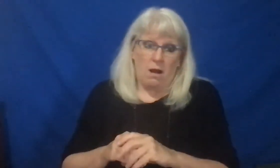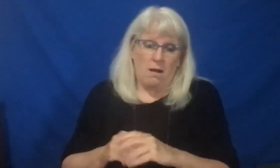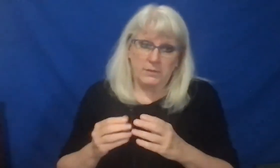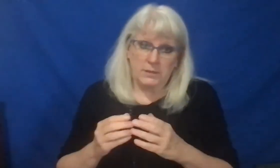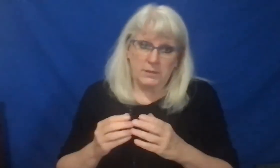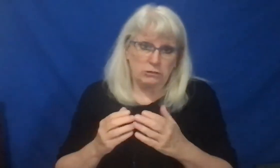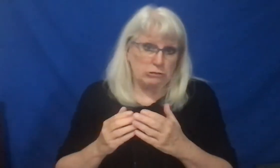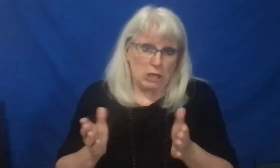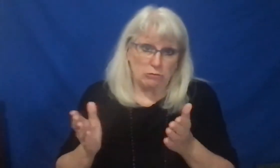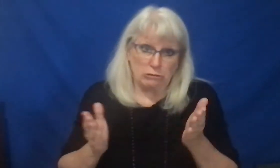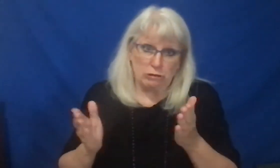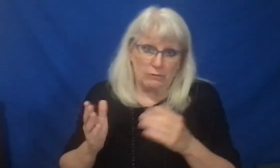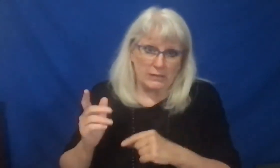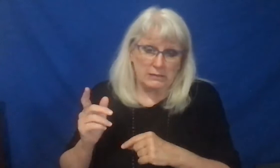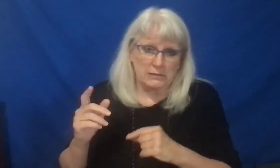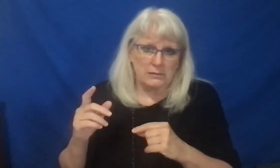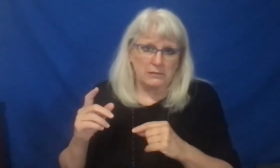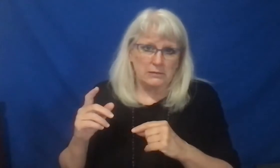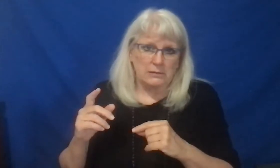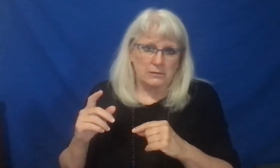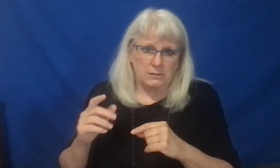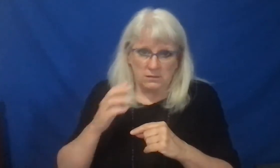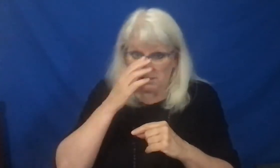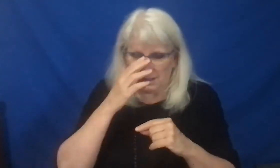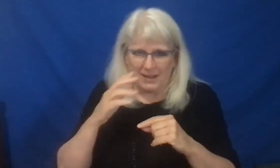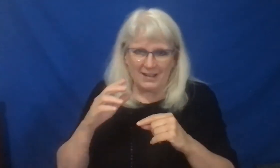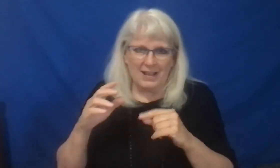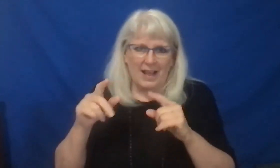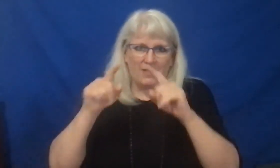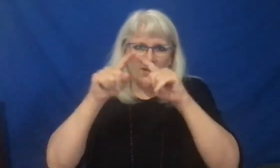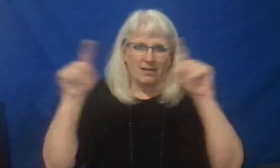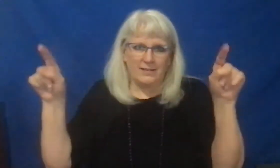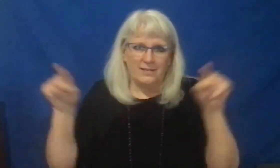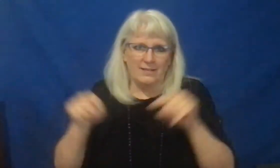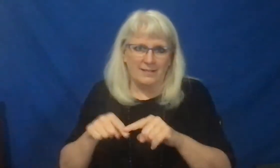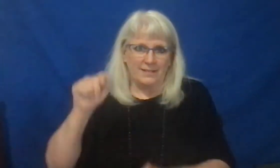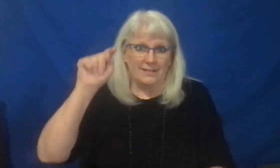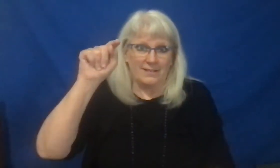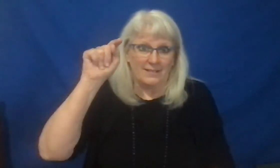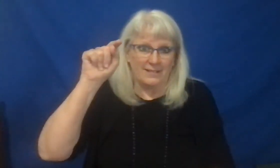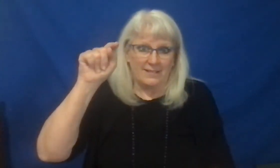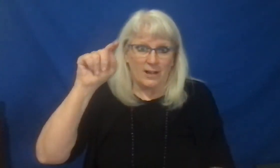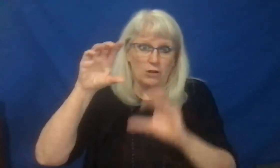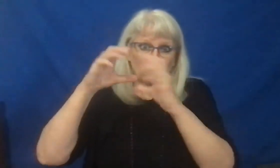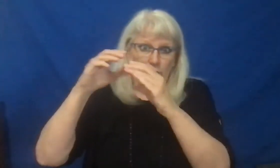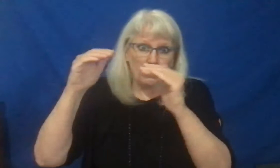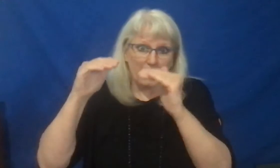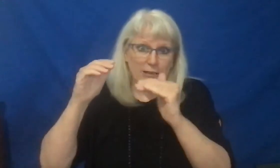at the top of the triangle, the inverted triangle, as a GSR. So I kind of knew that process, and I knew about kind of more representation